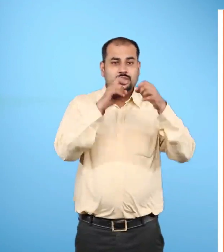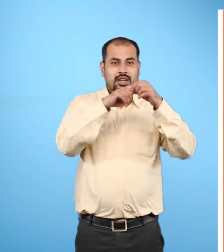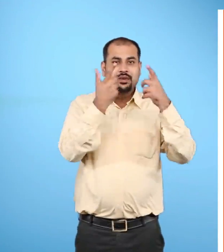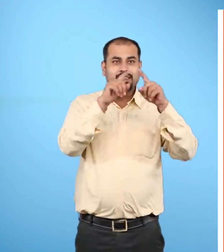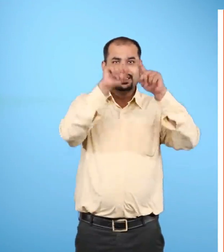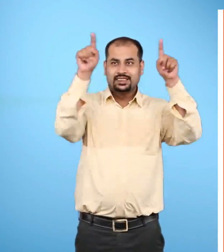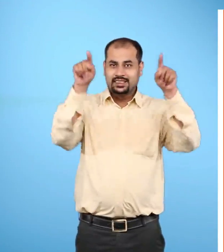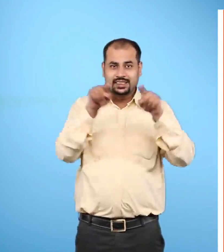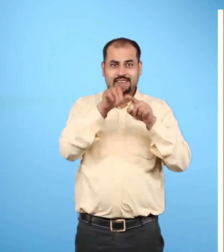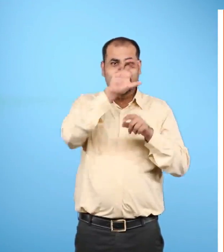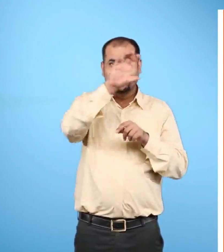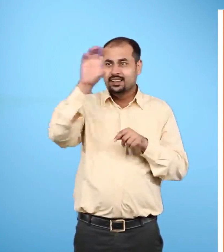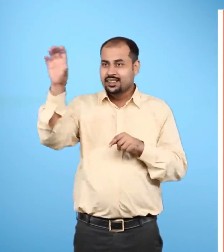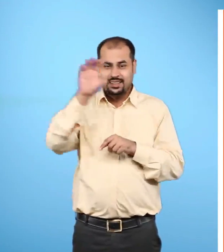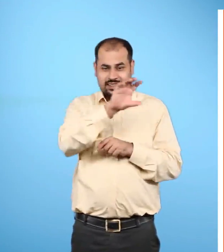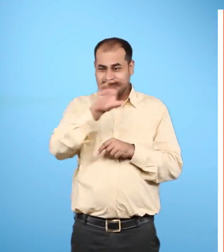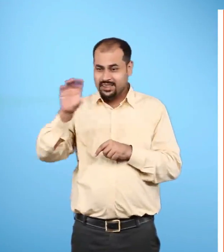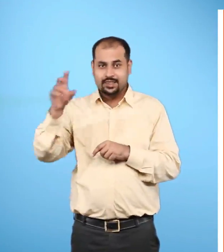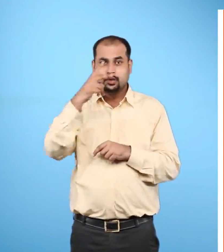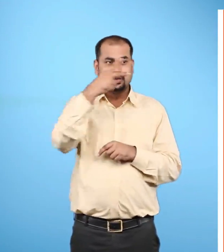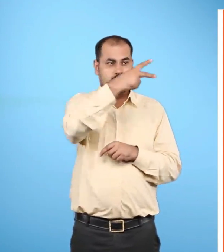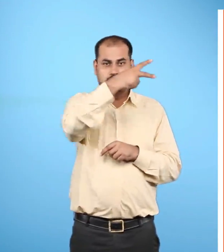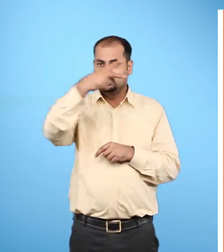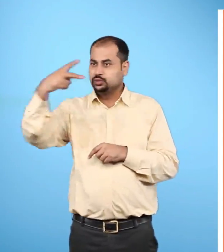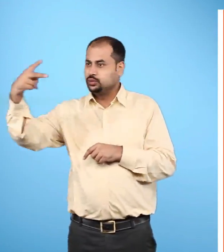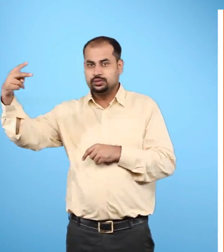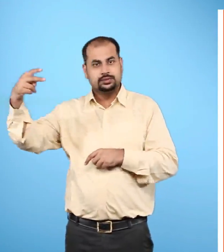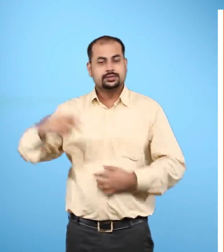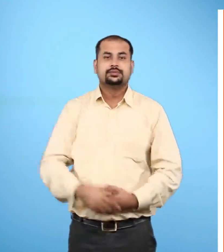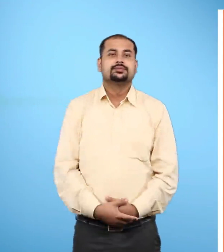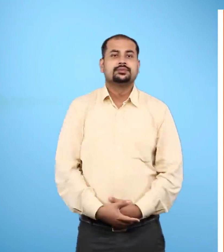Below this we see 2 rows of squares, one on top of the other.